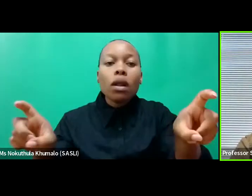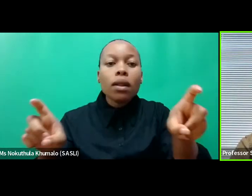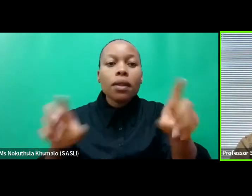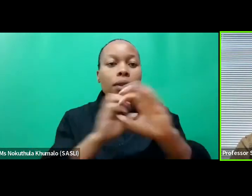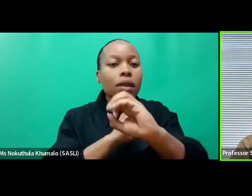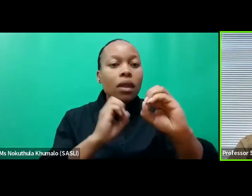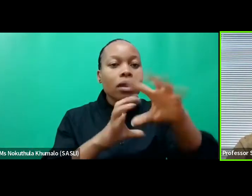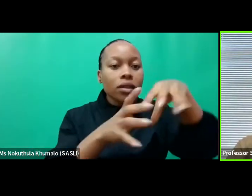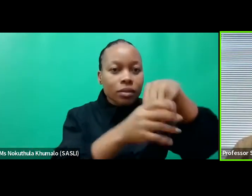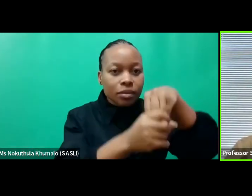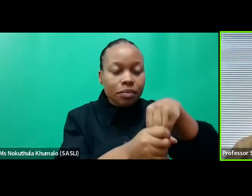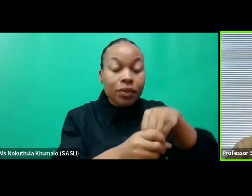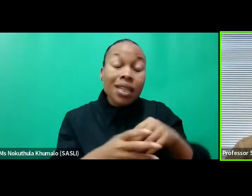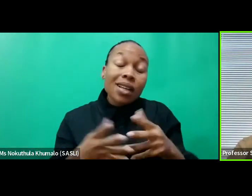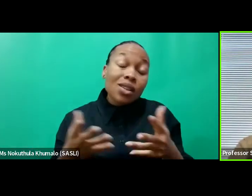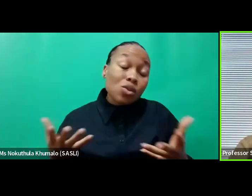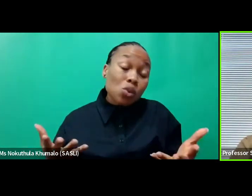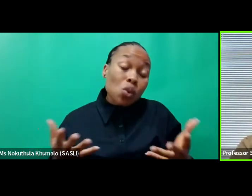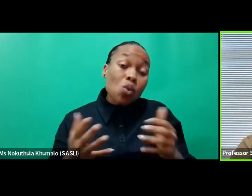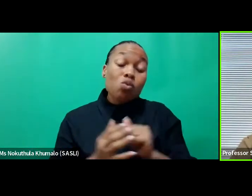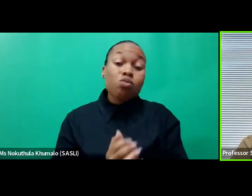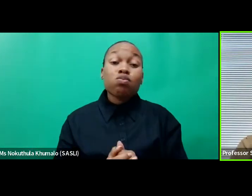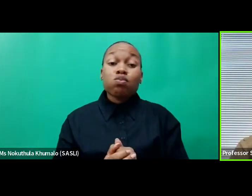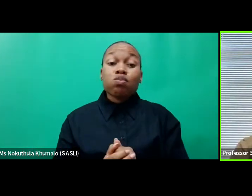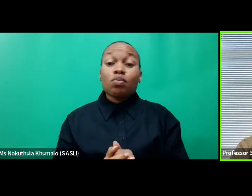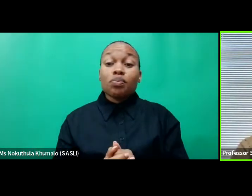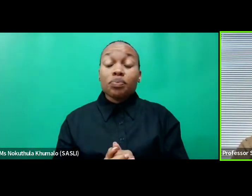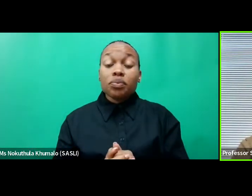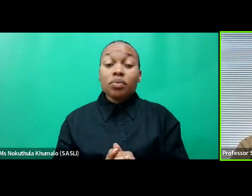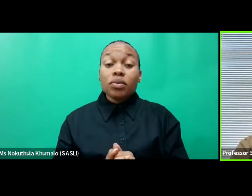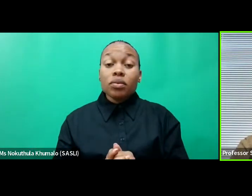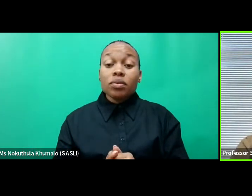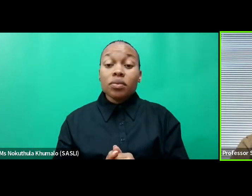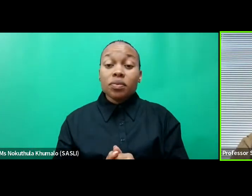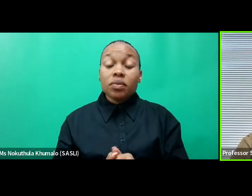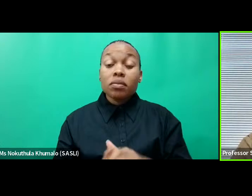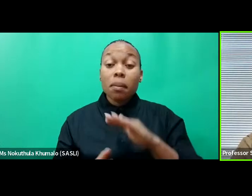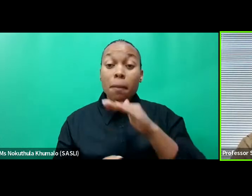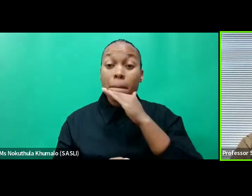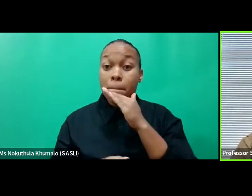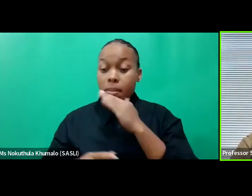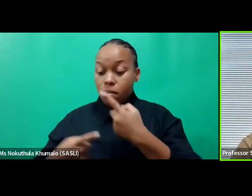So, we shouldn't be demoralized in our country, right?